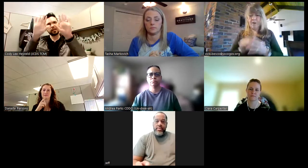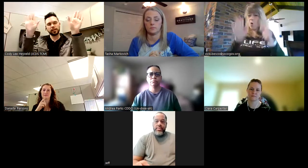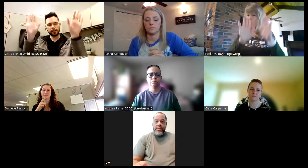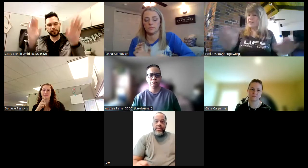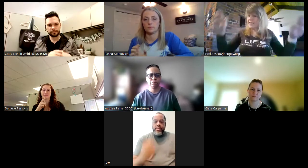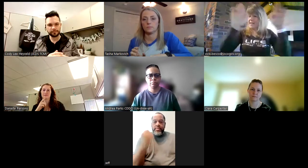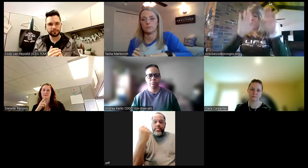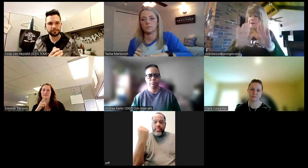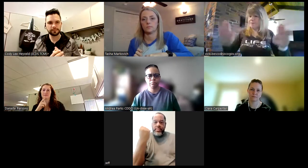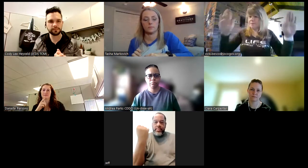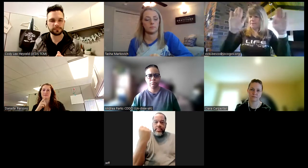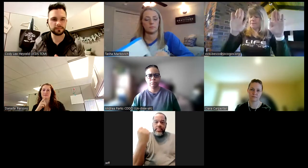Or Sunday.